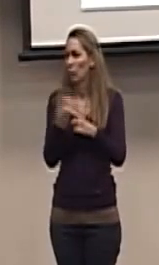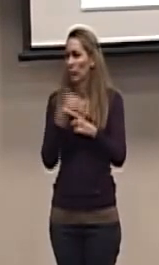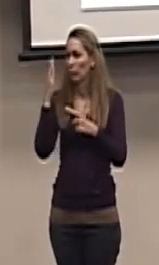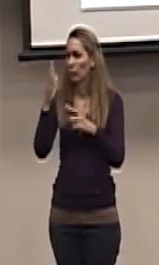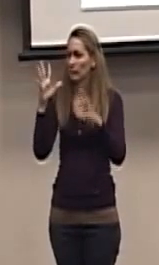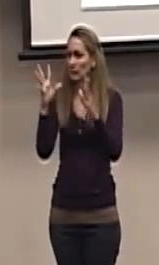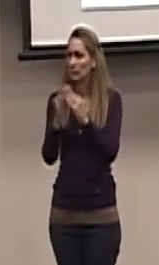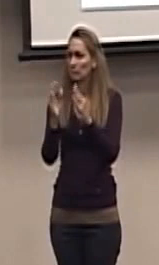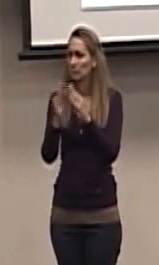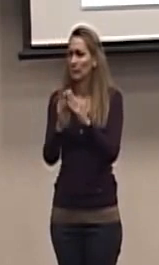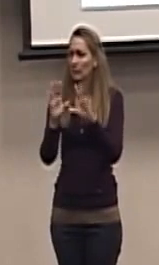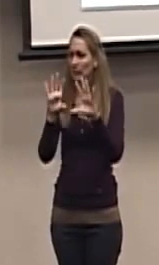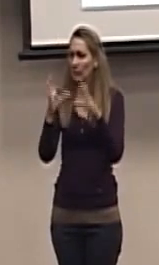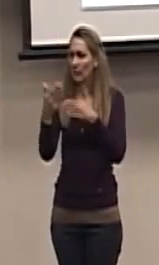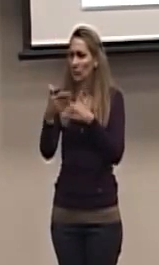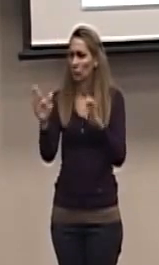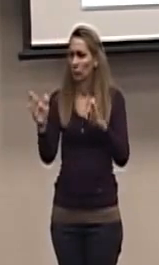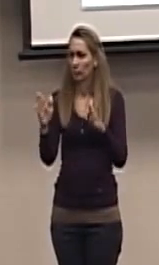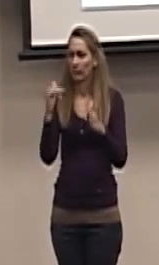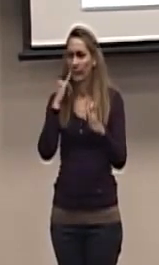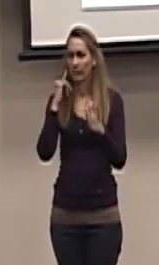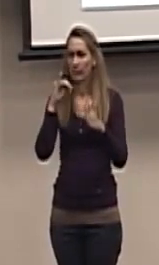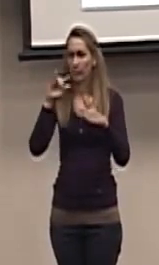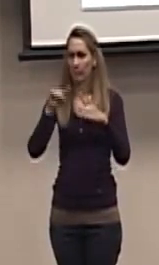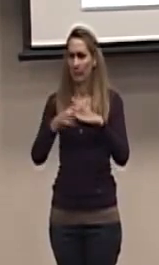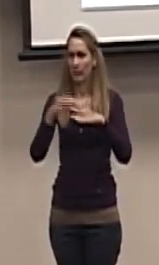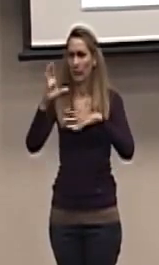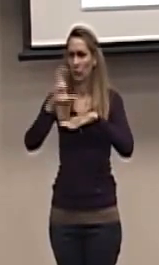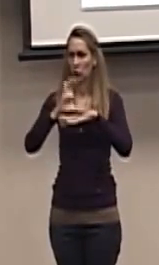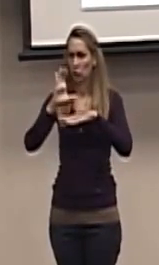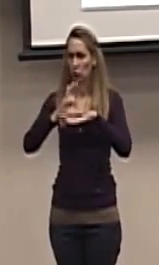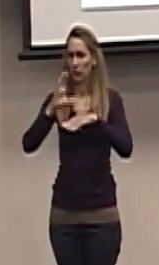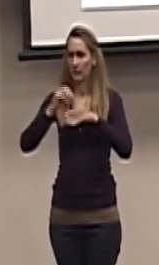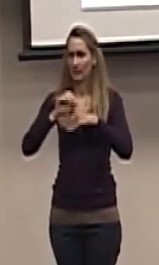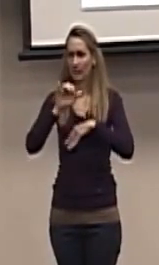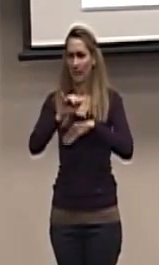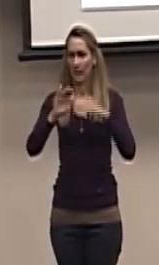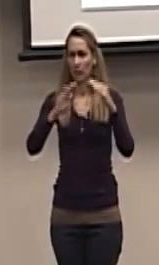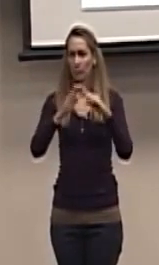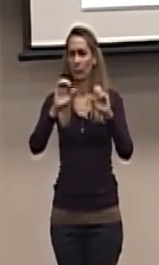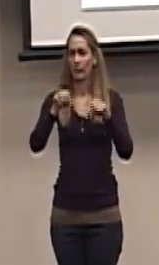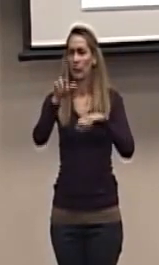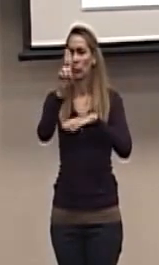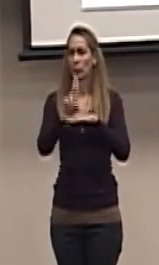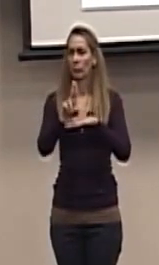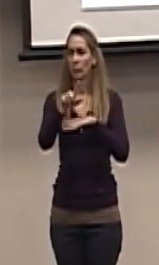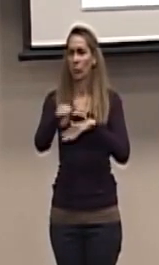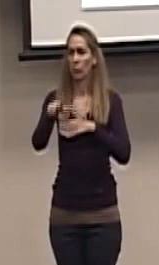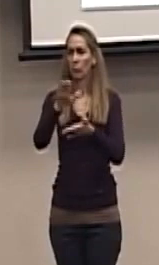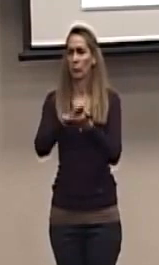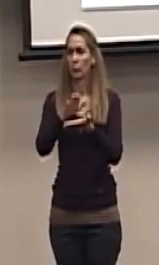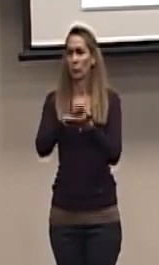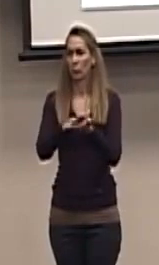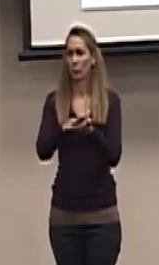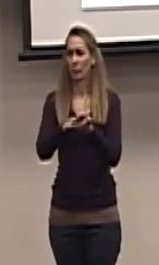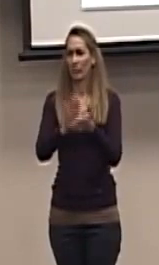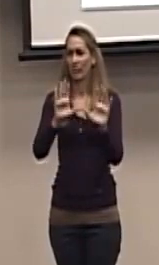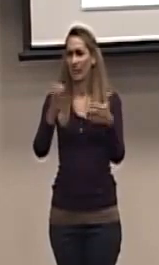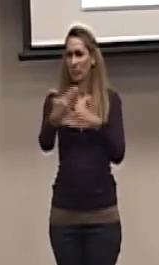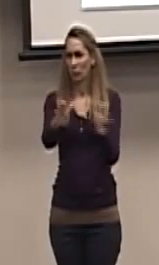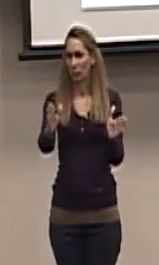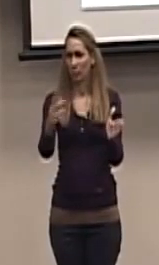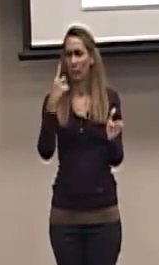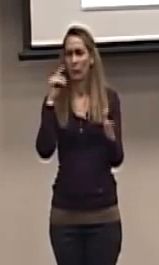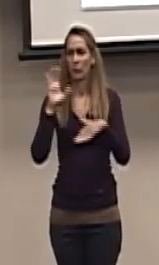you start a church in the community, you can use the local school classroom as a church meeting place.